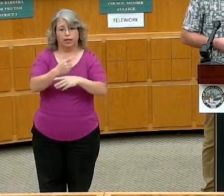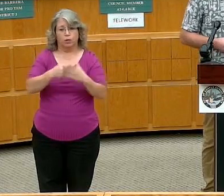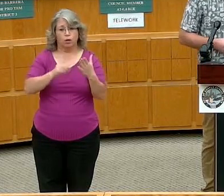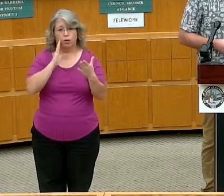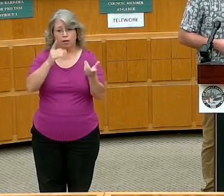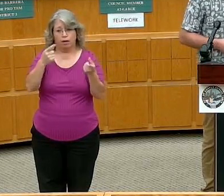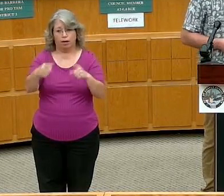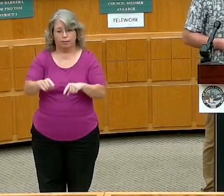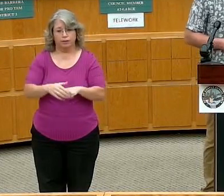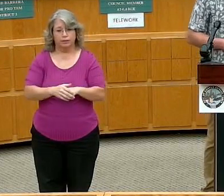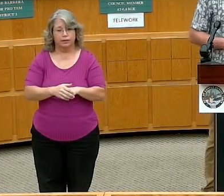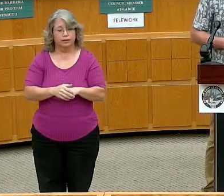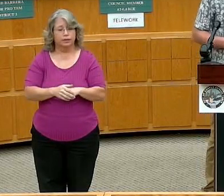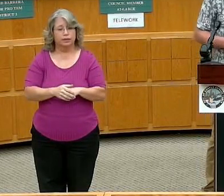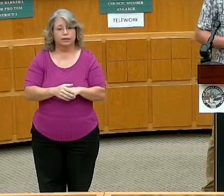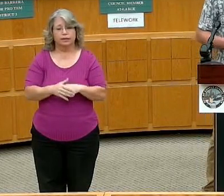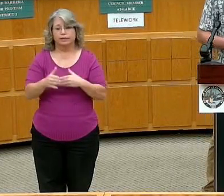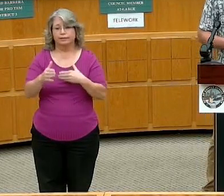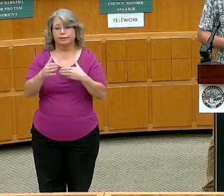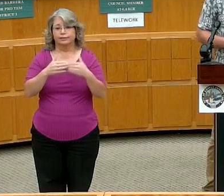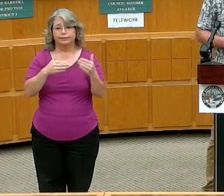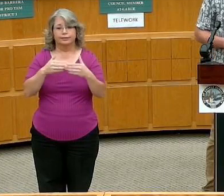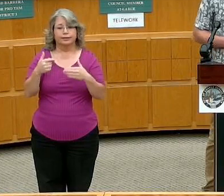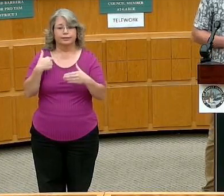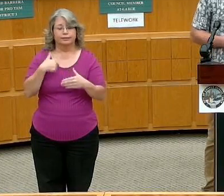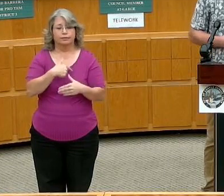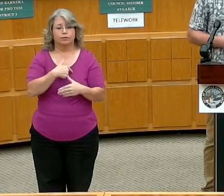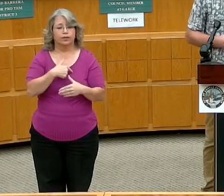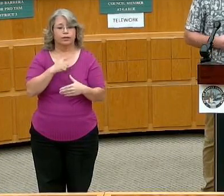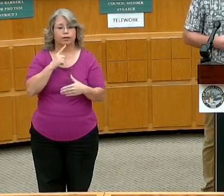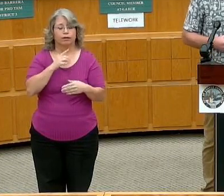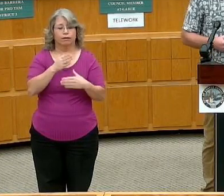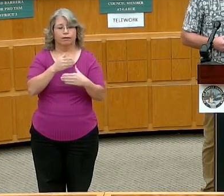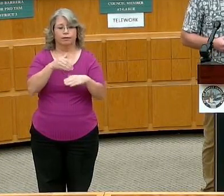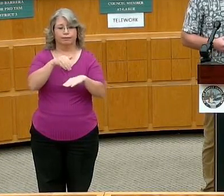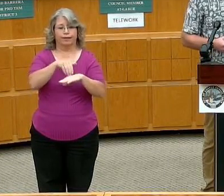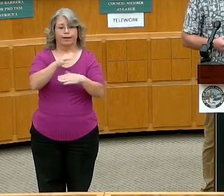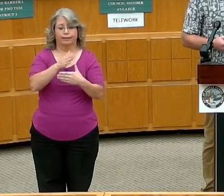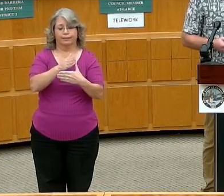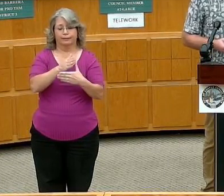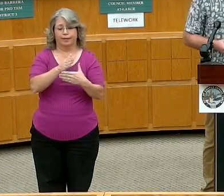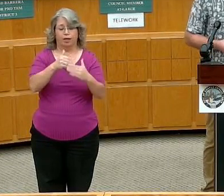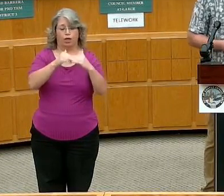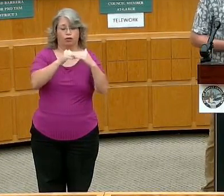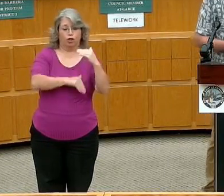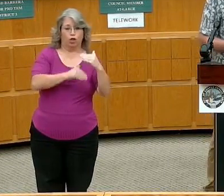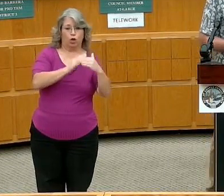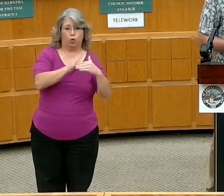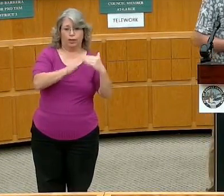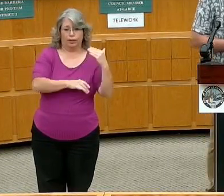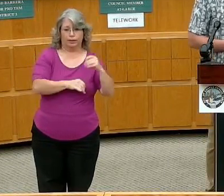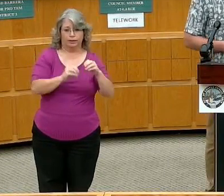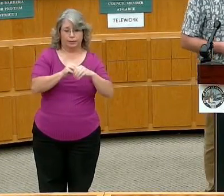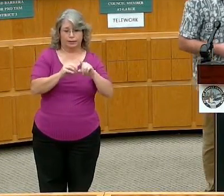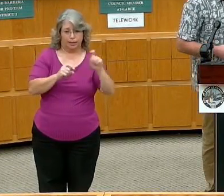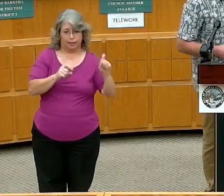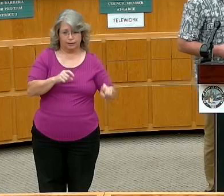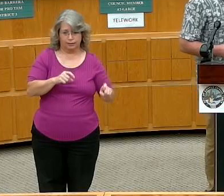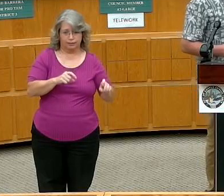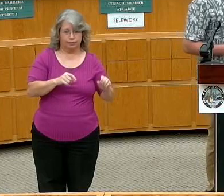Even if we were at the lower end of Texas for 2, which we didn't model, but you're still going to get a peak when that